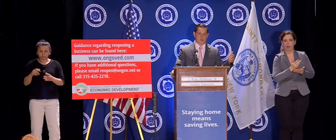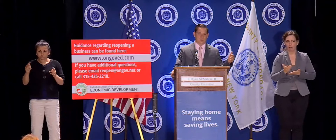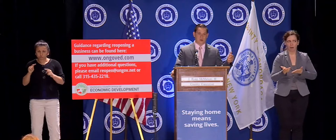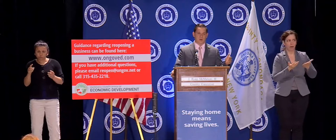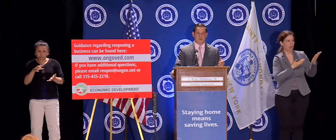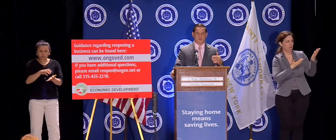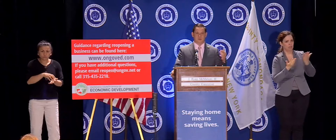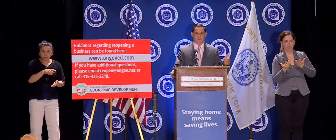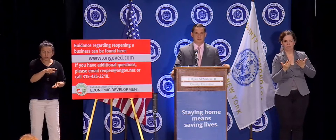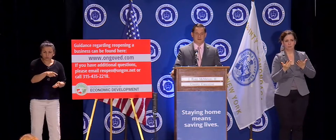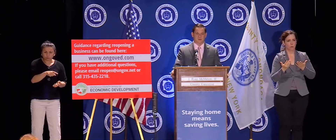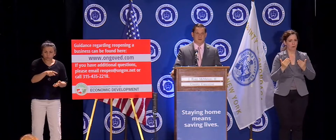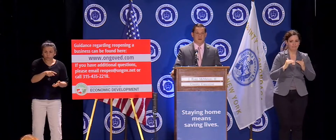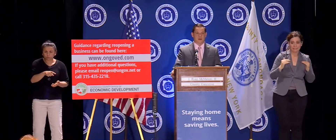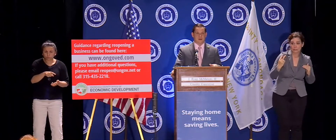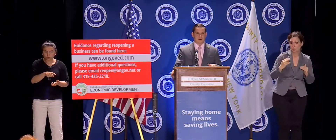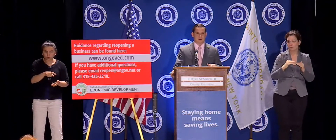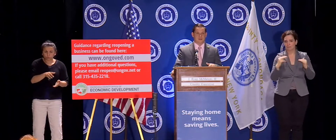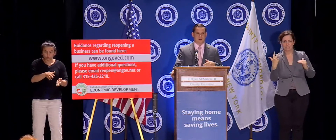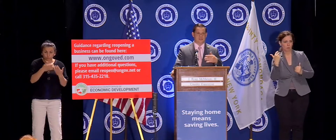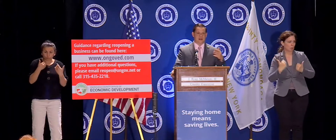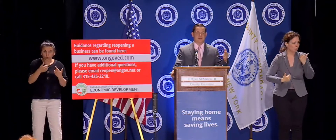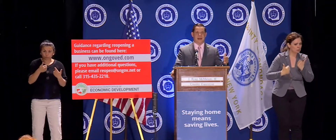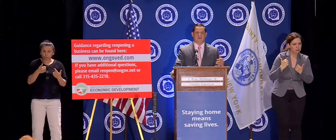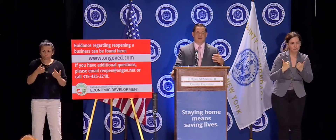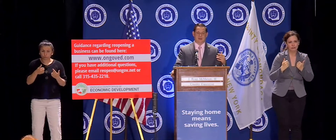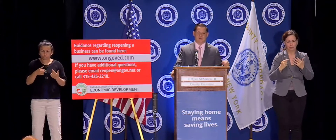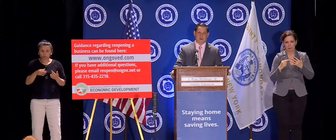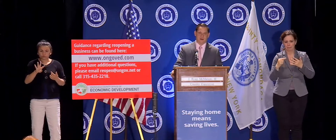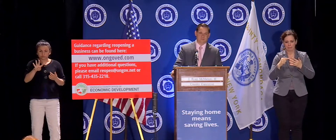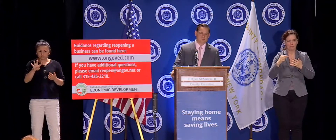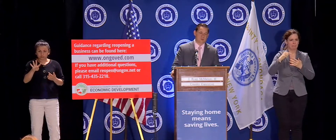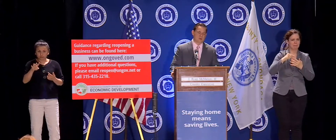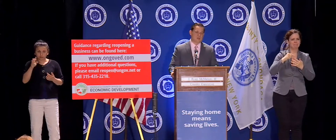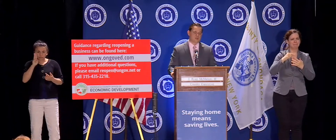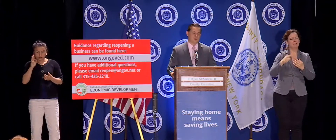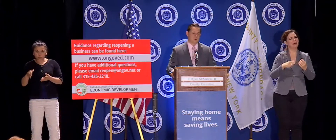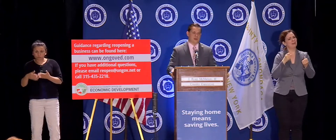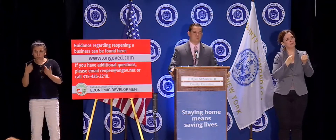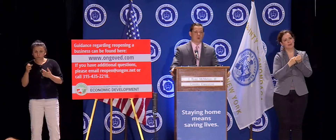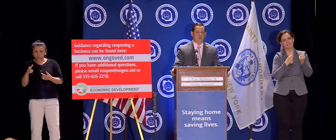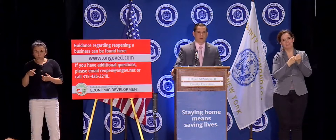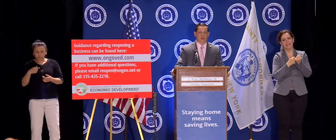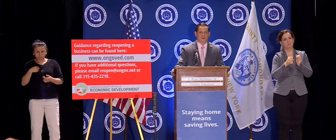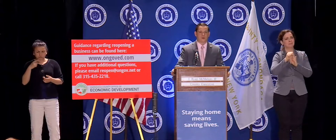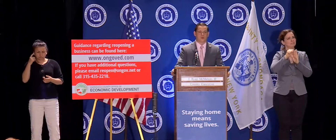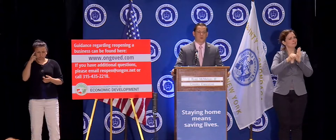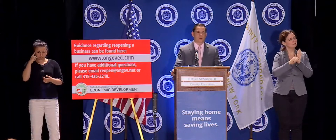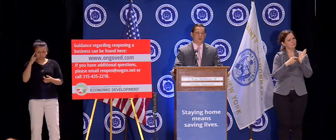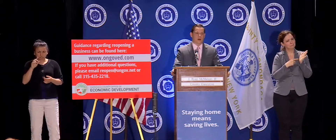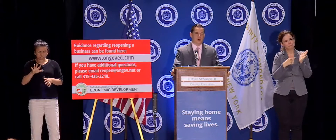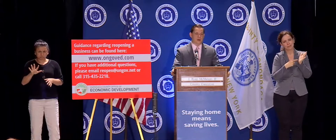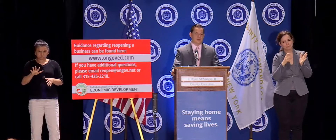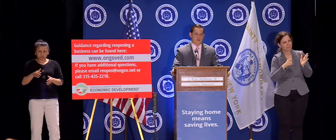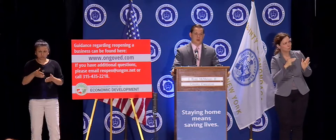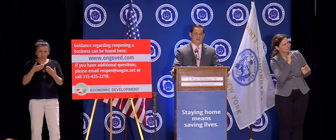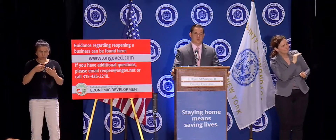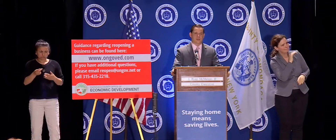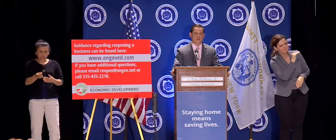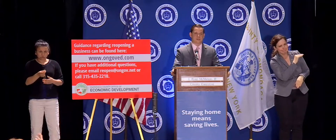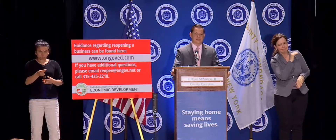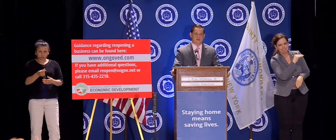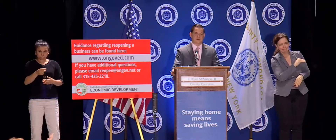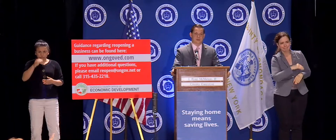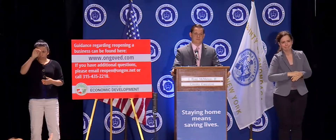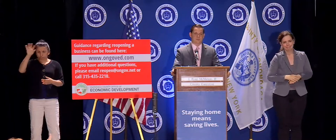operate sooner because you can do it safely. It's our job to advocate for that. And so that's what we're going to do as long as